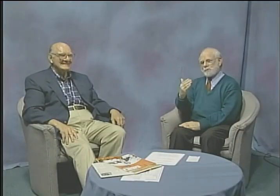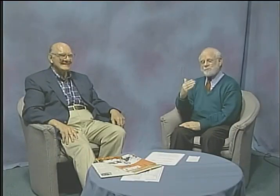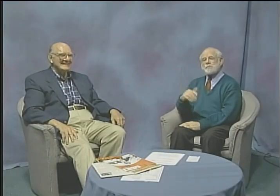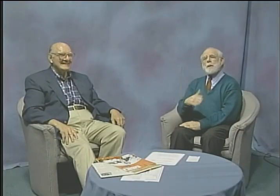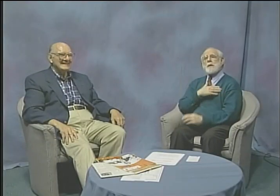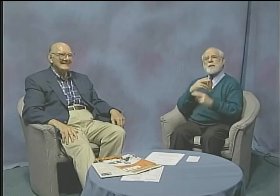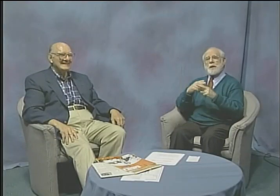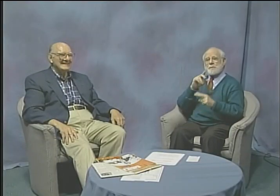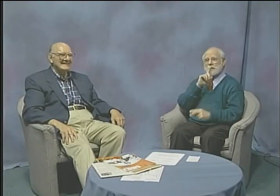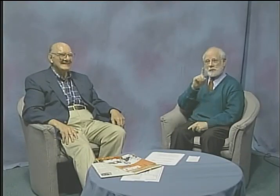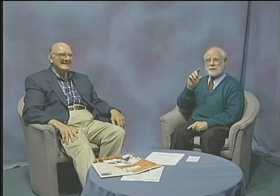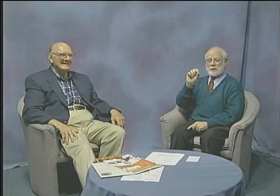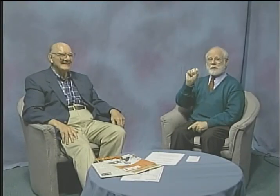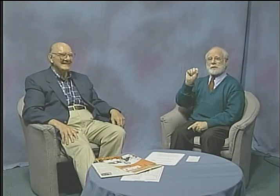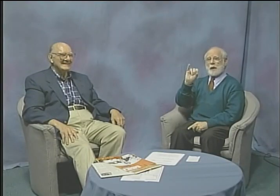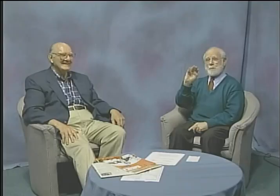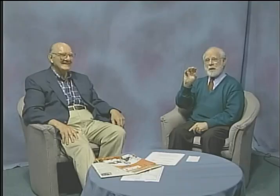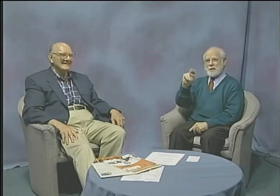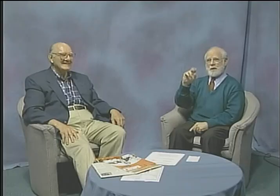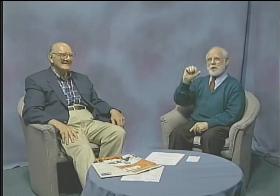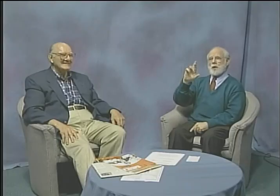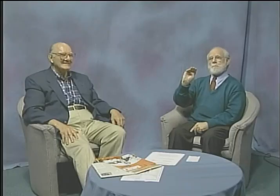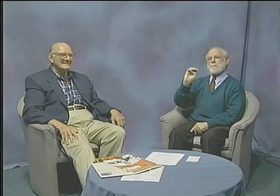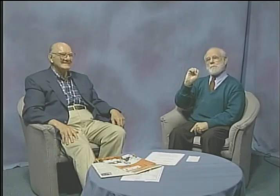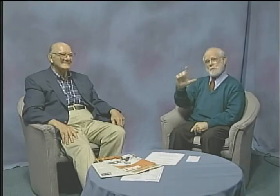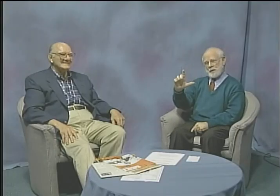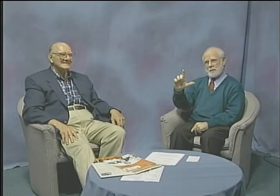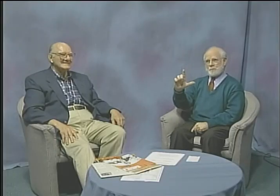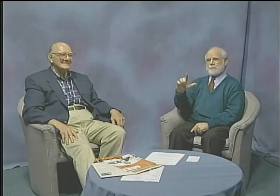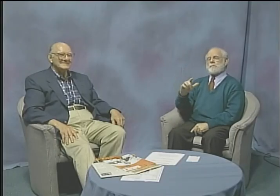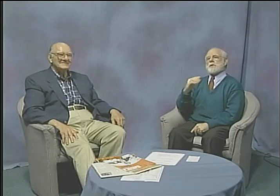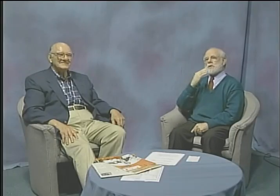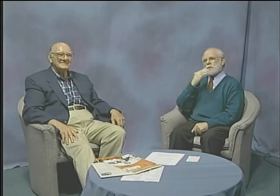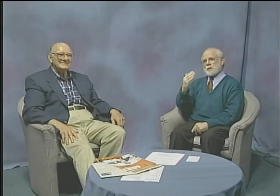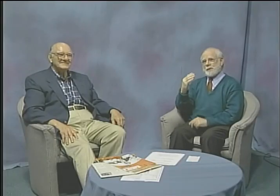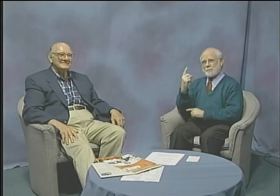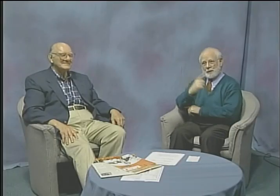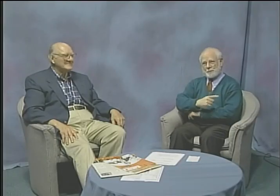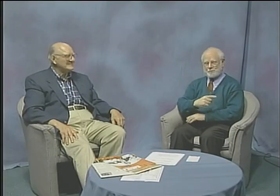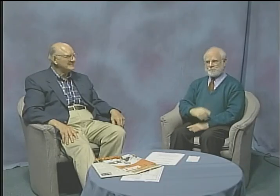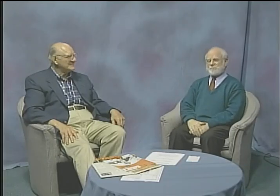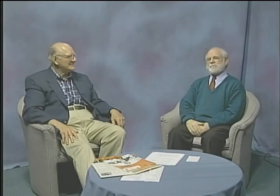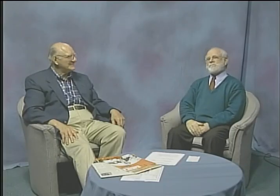Thank you. My name is Simon Carmel. Good day.